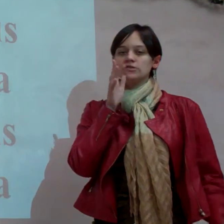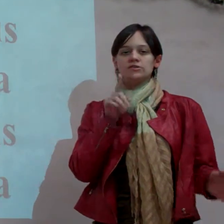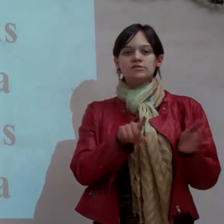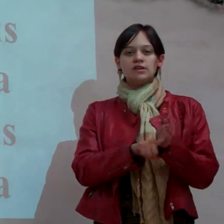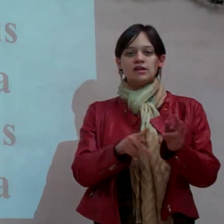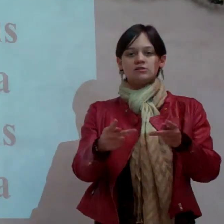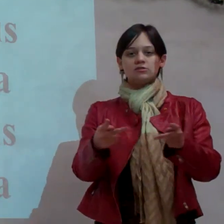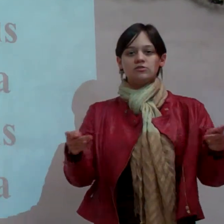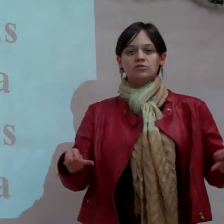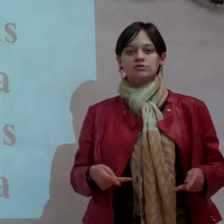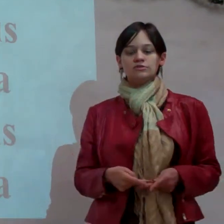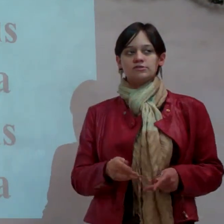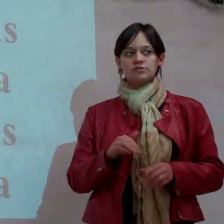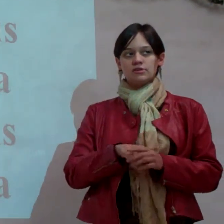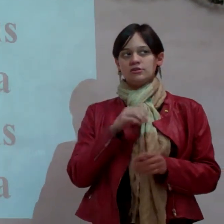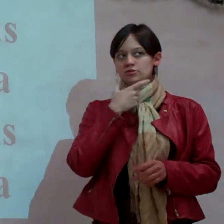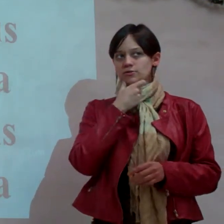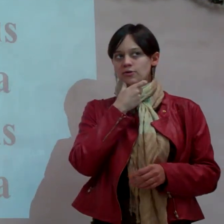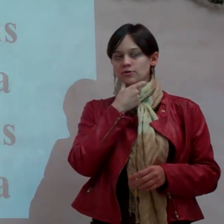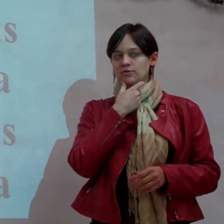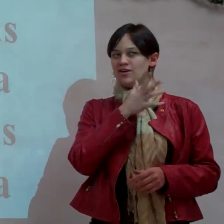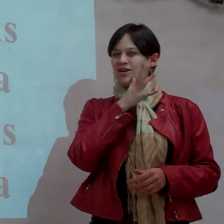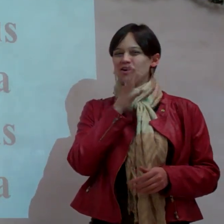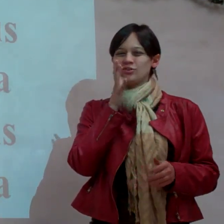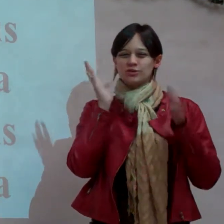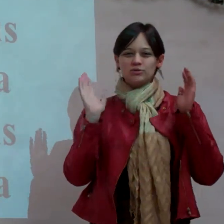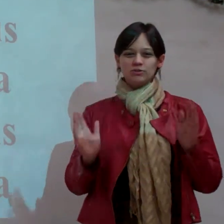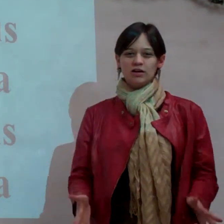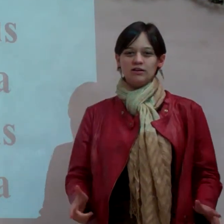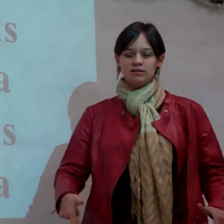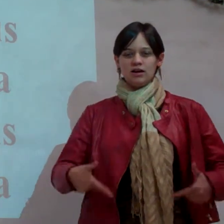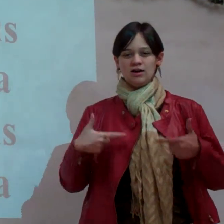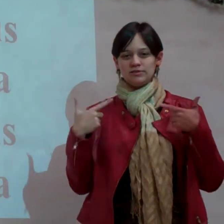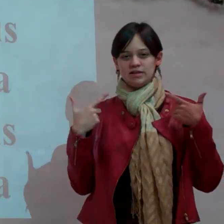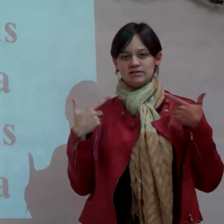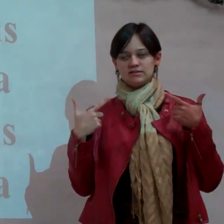Fundus est locus in quo agricola habitat.